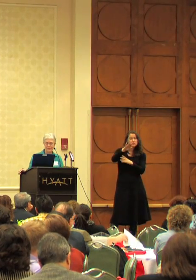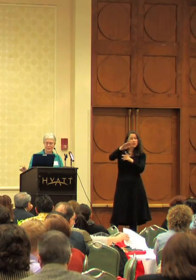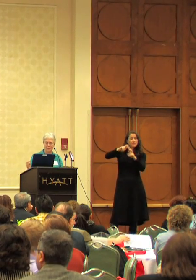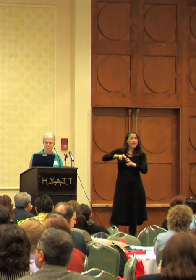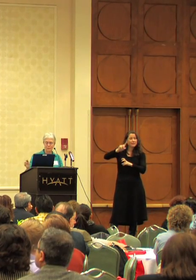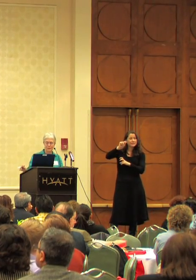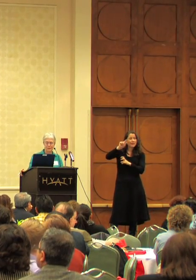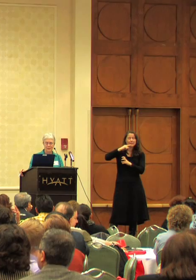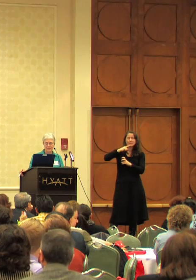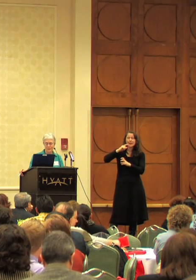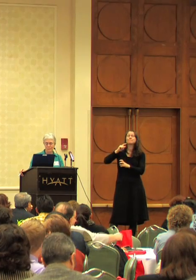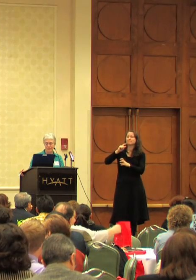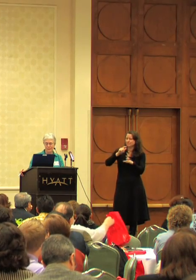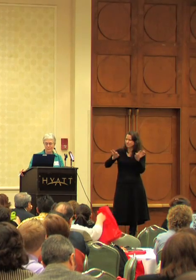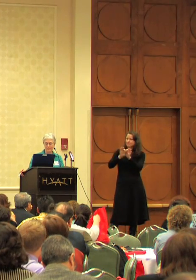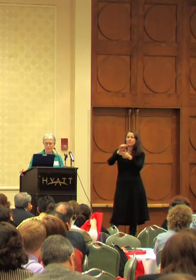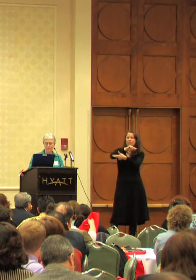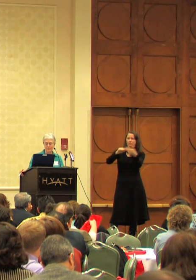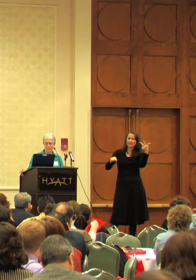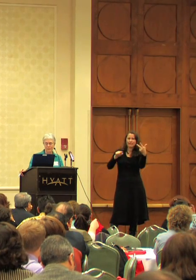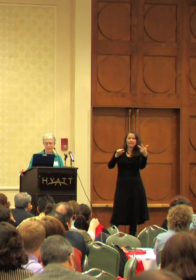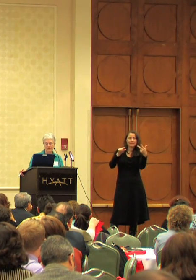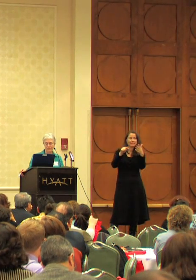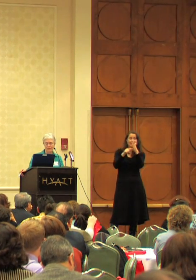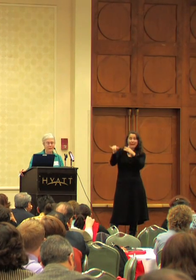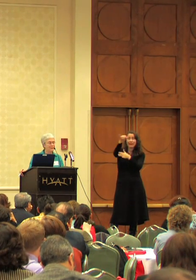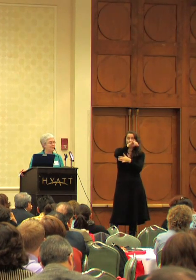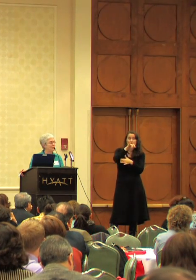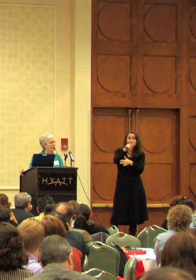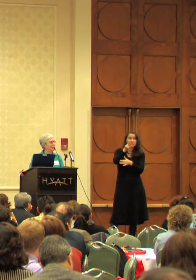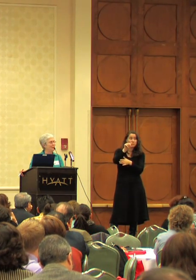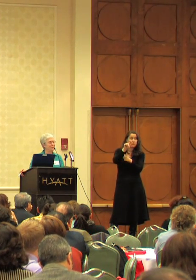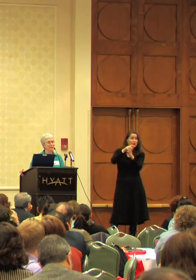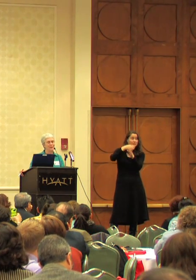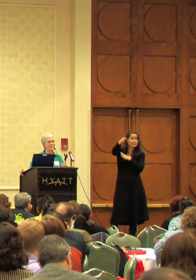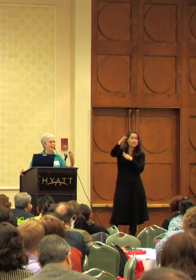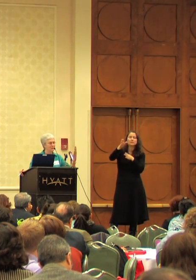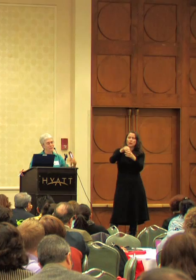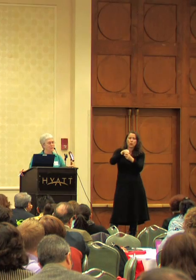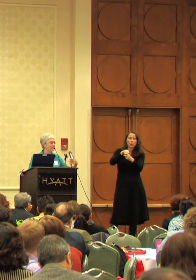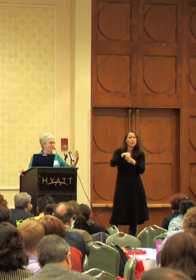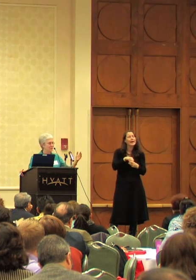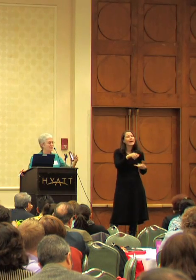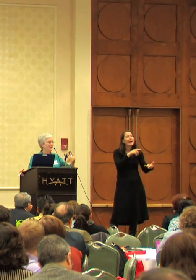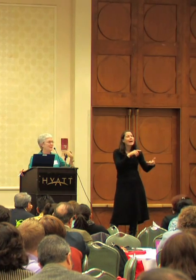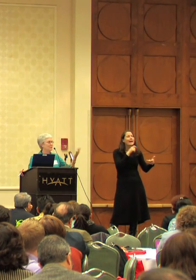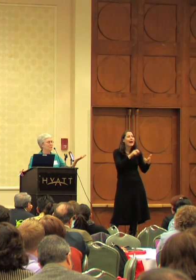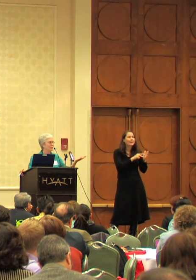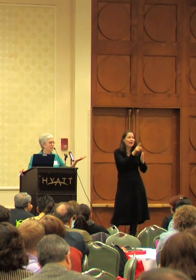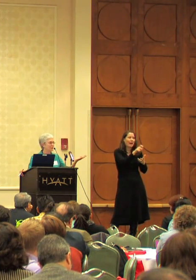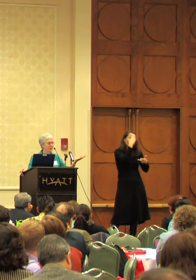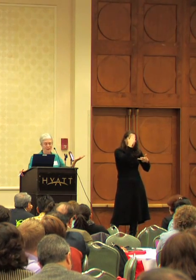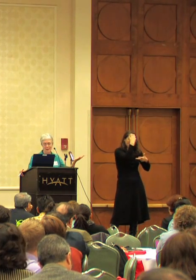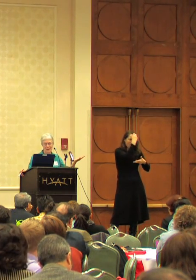determined that these 3 standards of practices are the ones that we're going to cover. It doesn't mean that you have to know exactly which standard comes